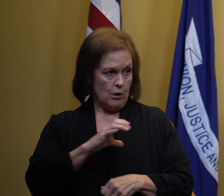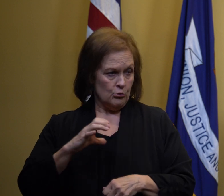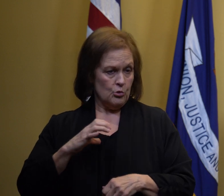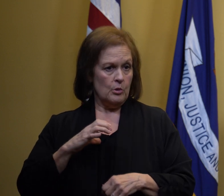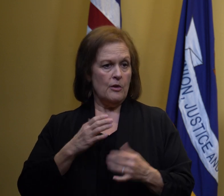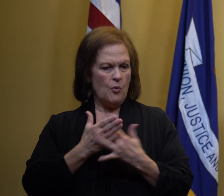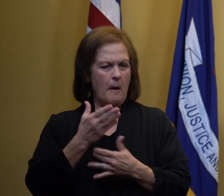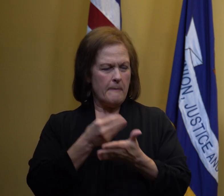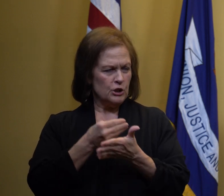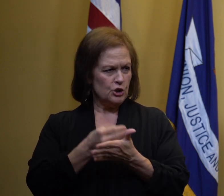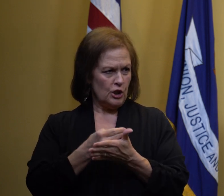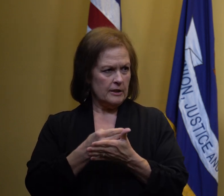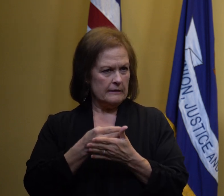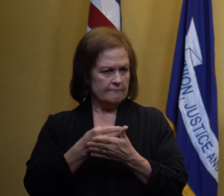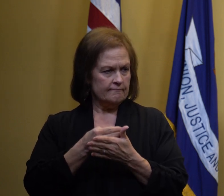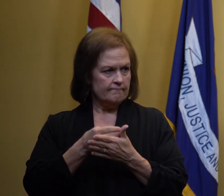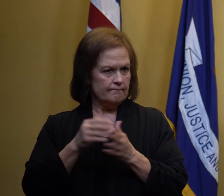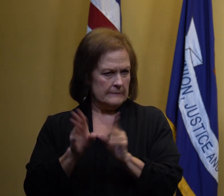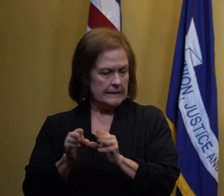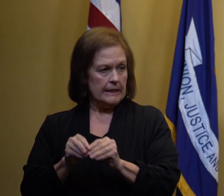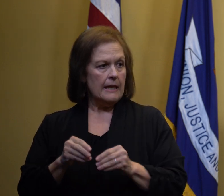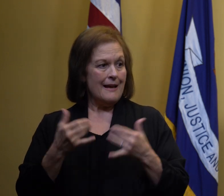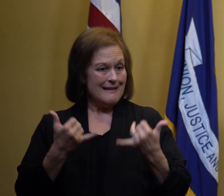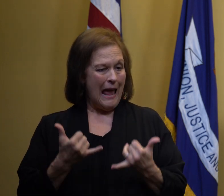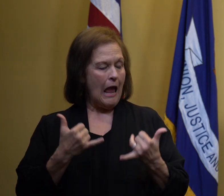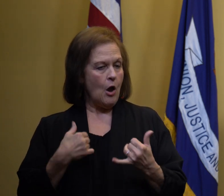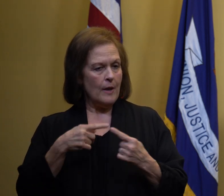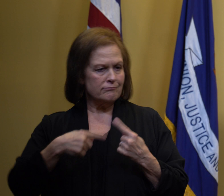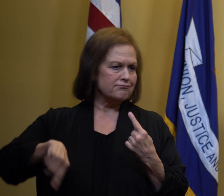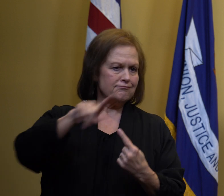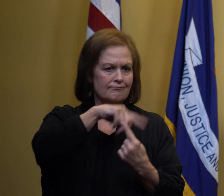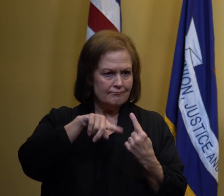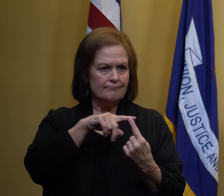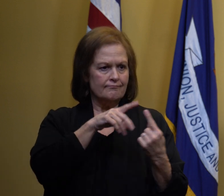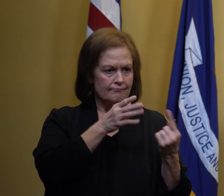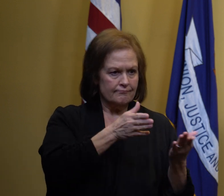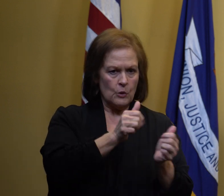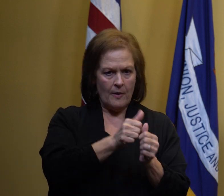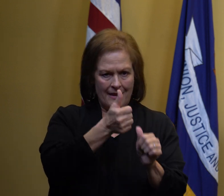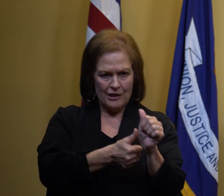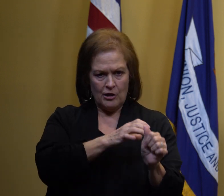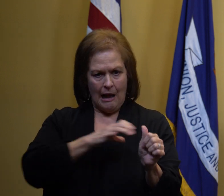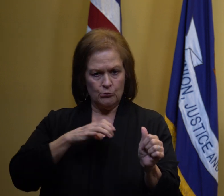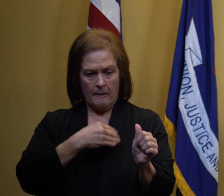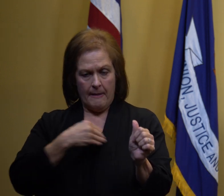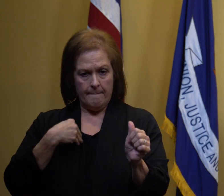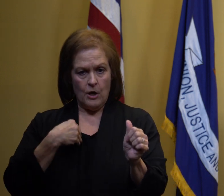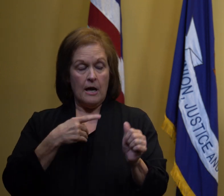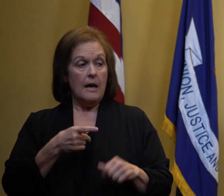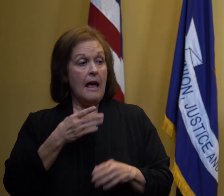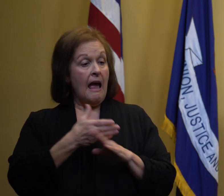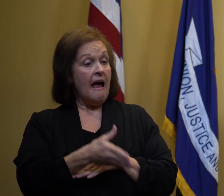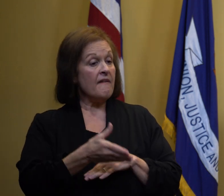through budget hearings. Those are now over, and now it's just circling back around with every council member, understanding after